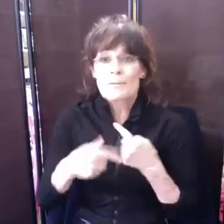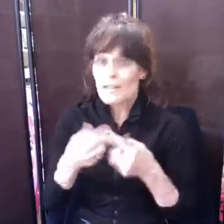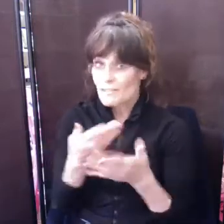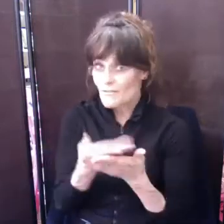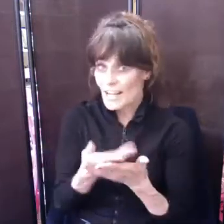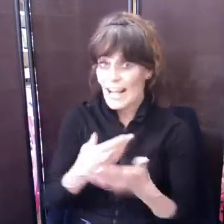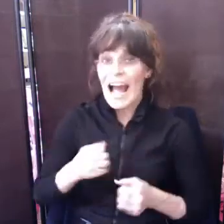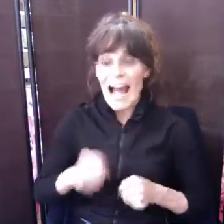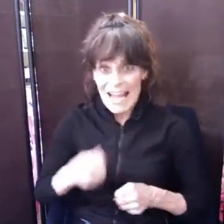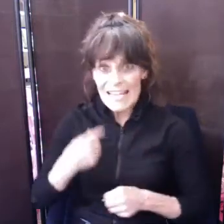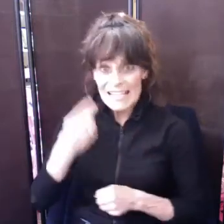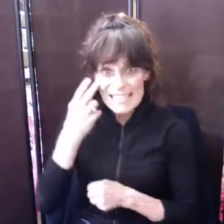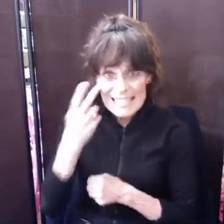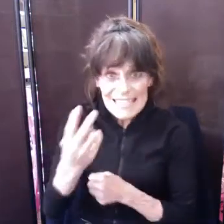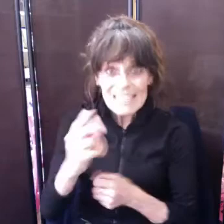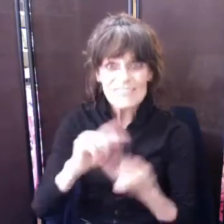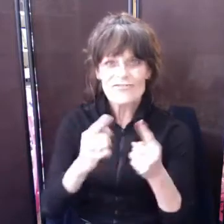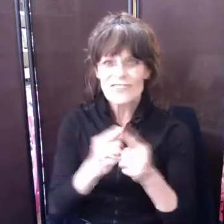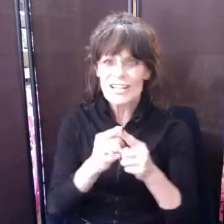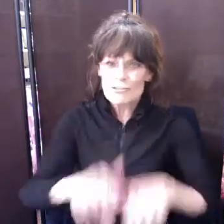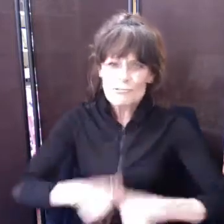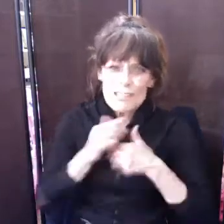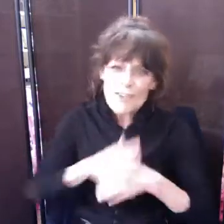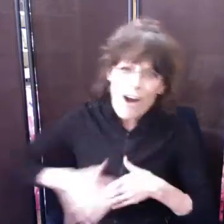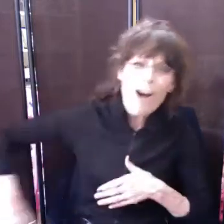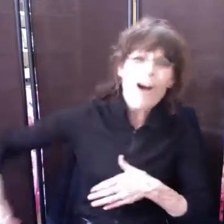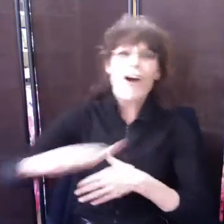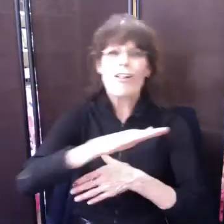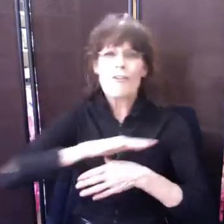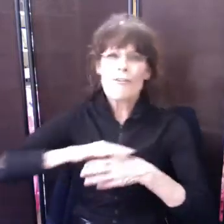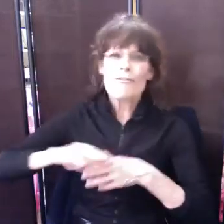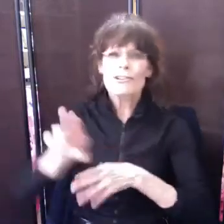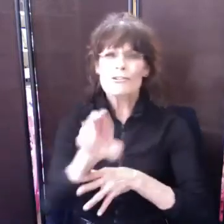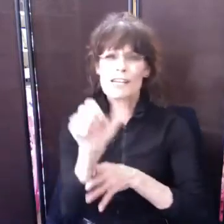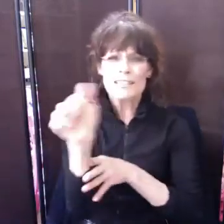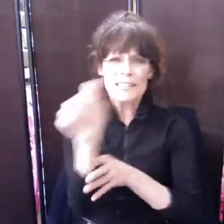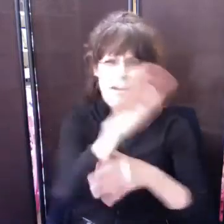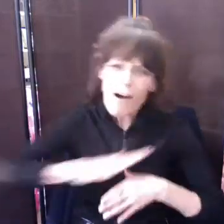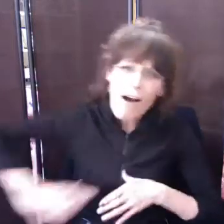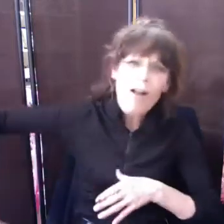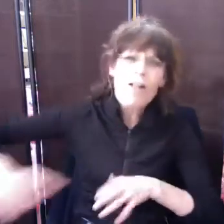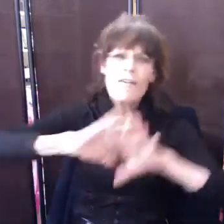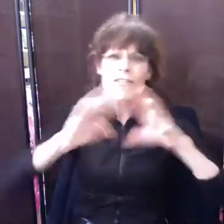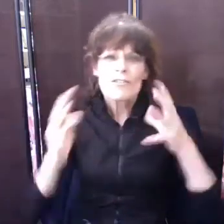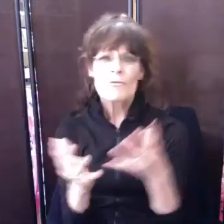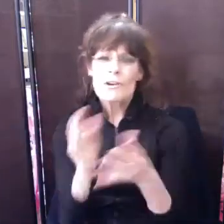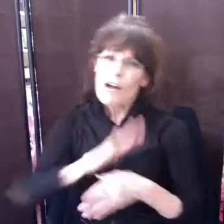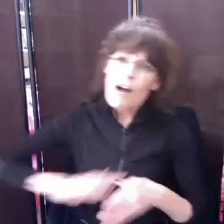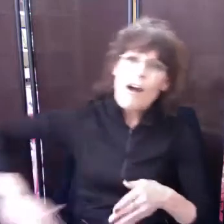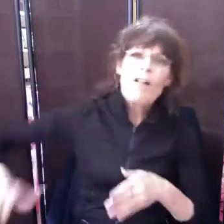friends who live all over the country, all over the world, all over Southern California. I went to my regular Monday